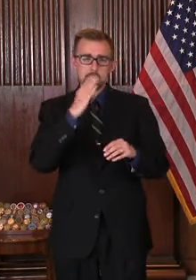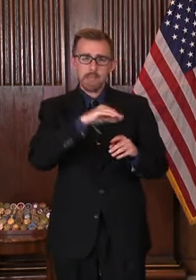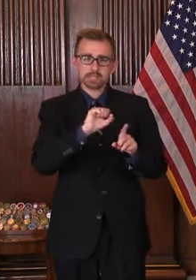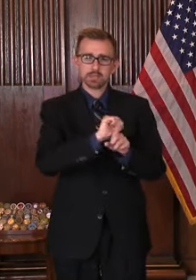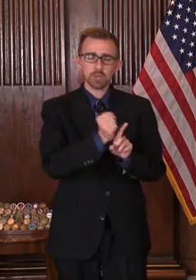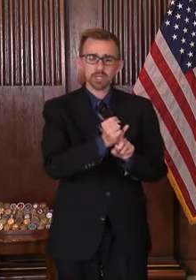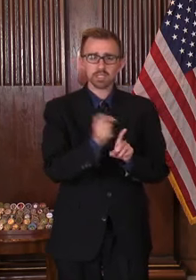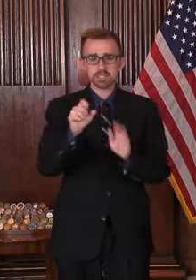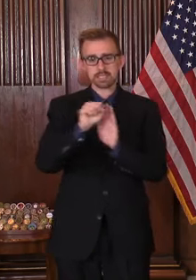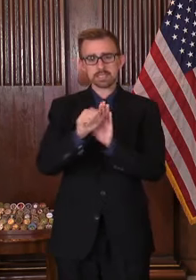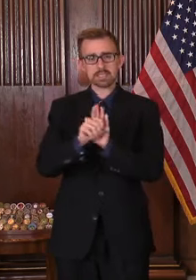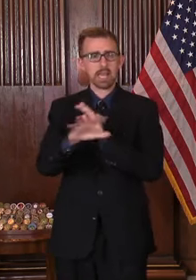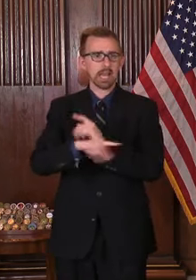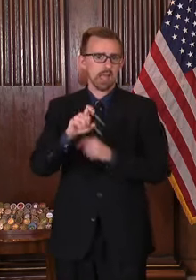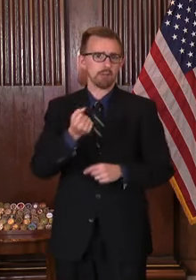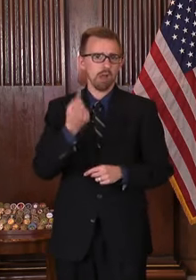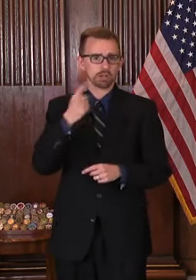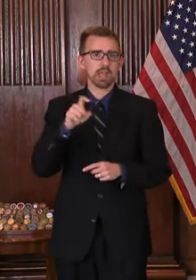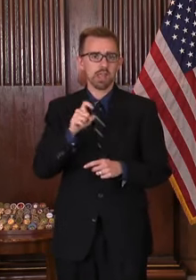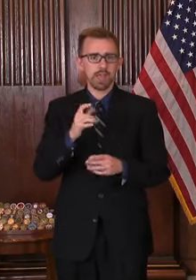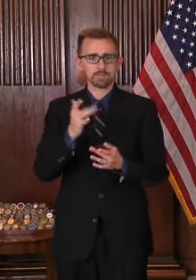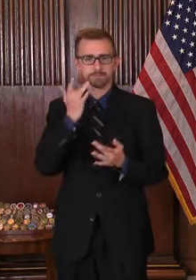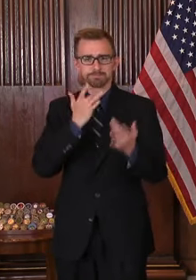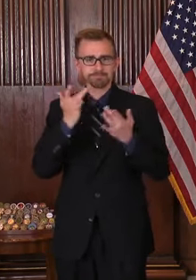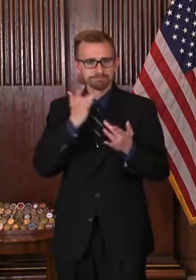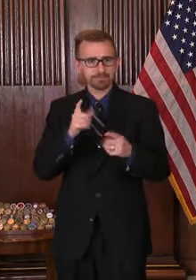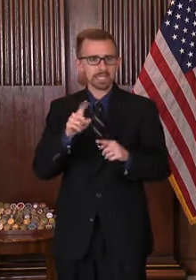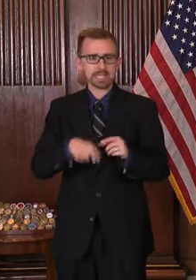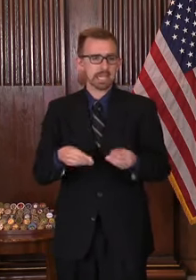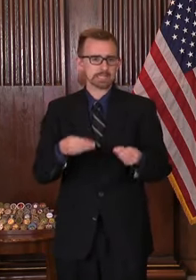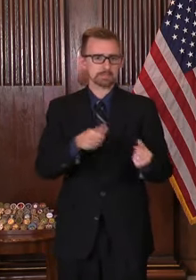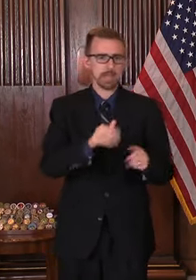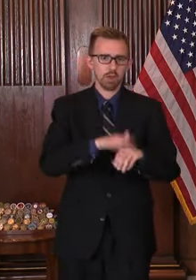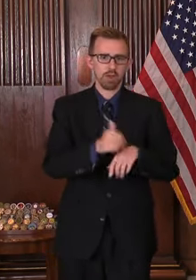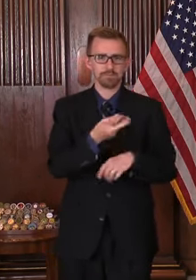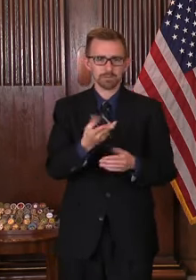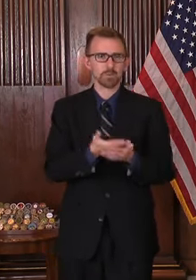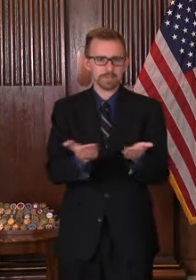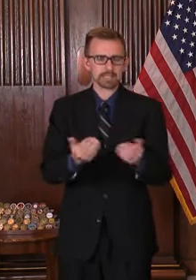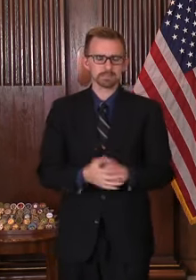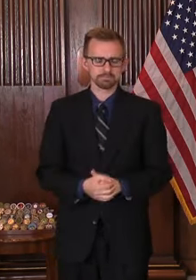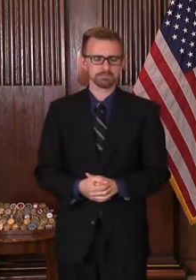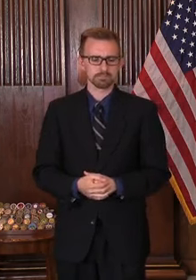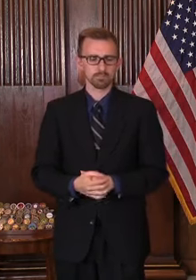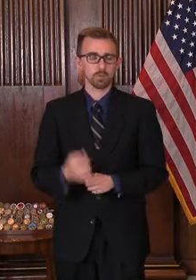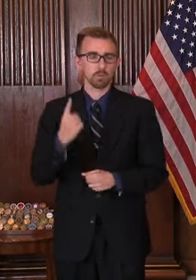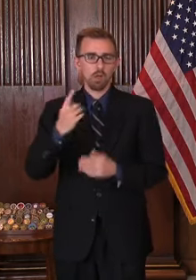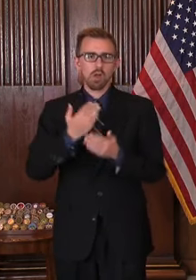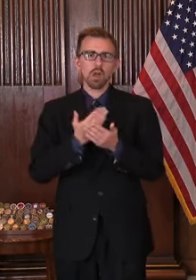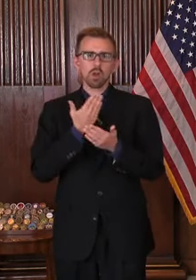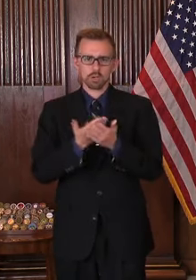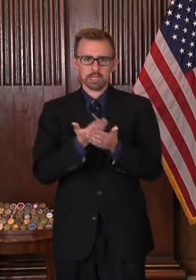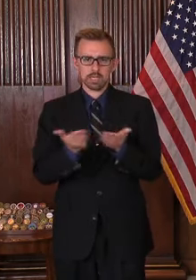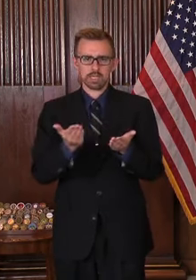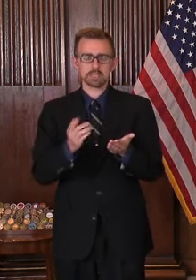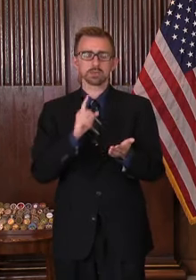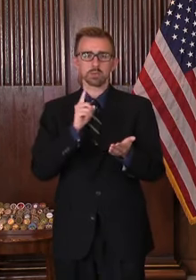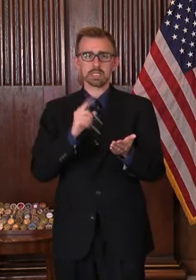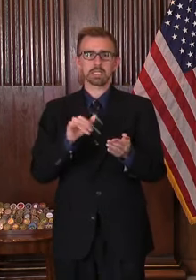that state's going to have to understand they're going to have to do without a few things to get back to where you control it. It is one of the good things, one of the great